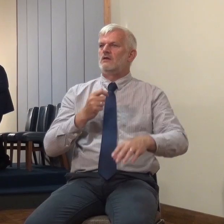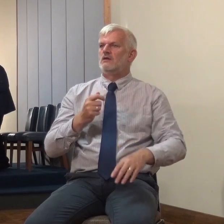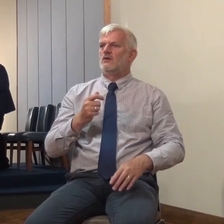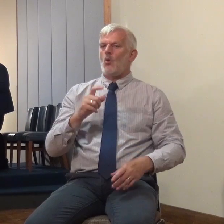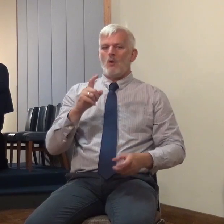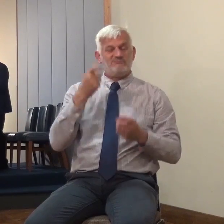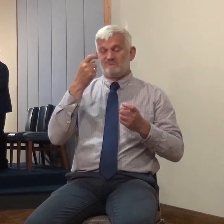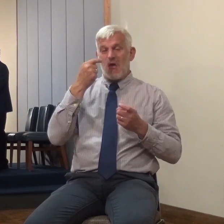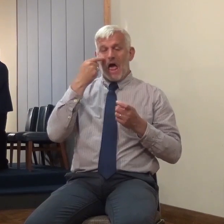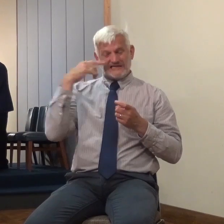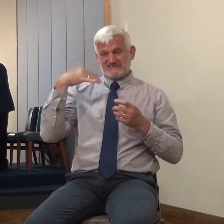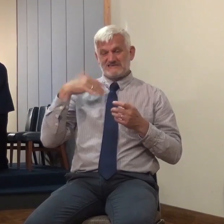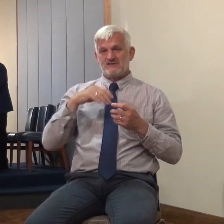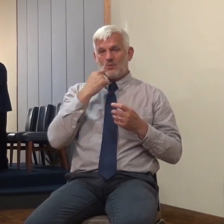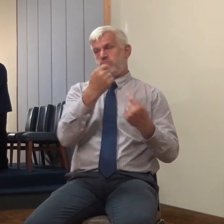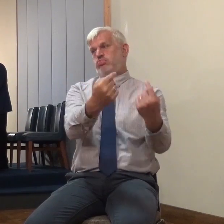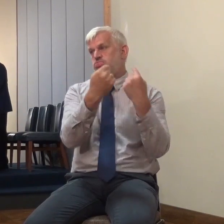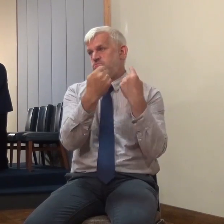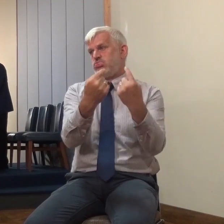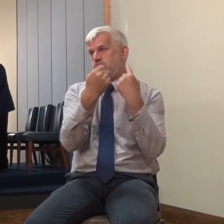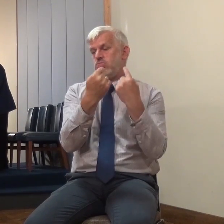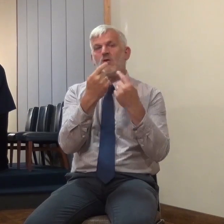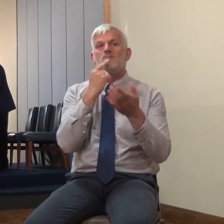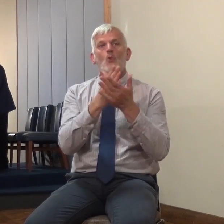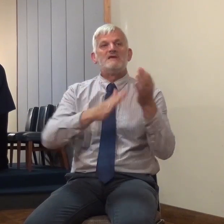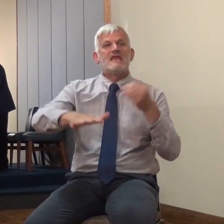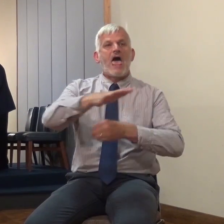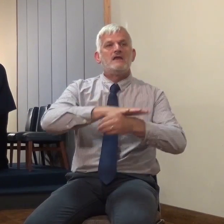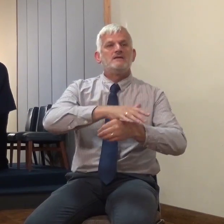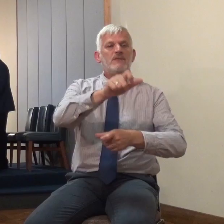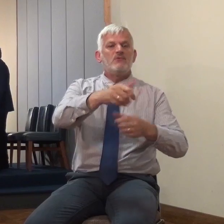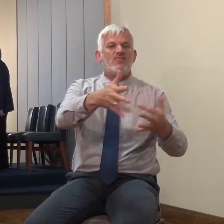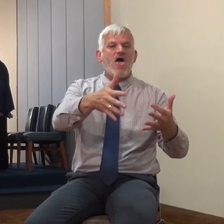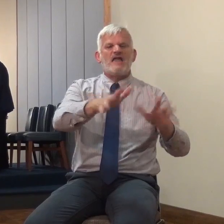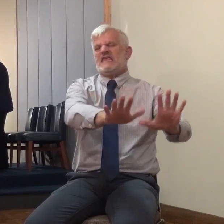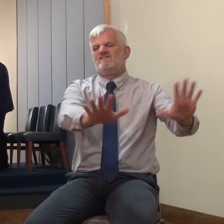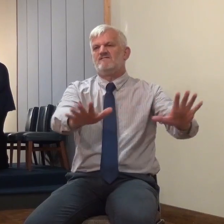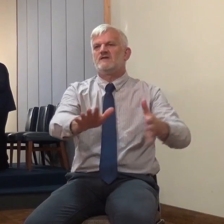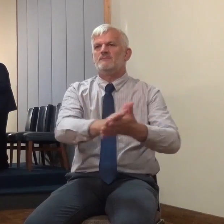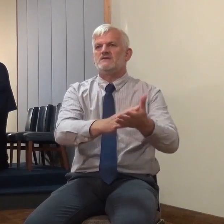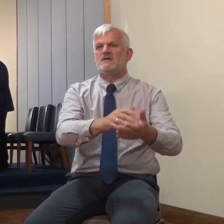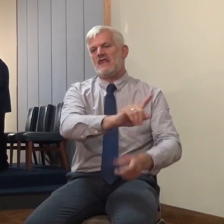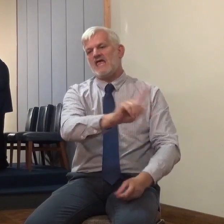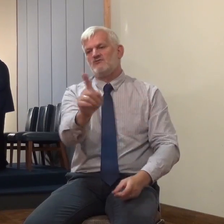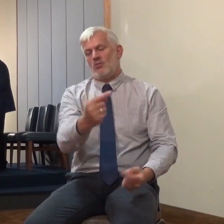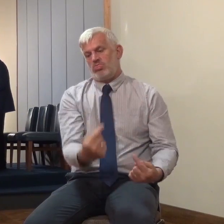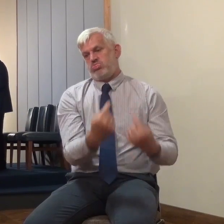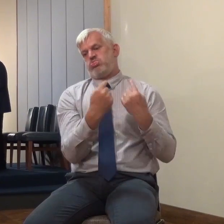and shall vex you in the land wherein ye dwell. The warning is clear.